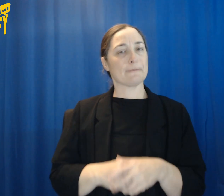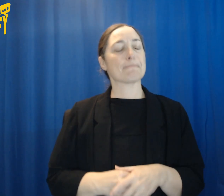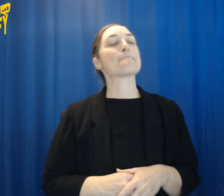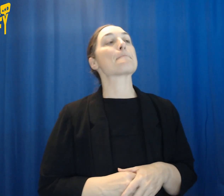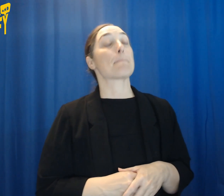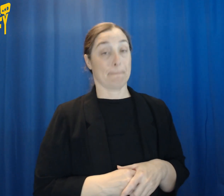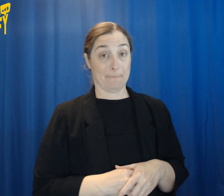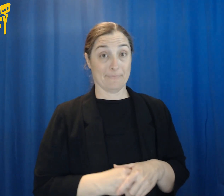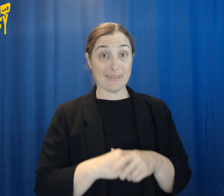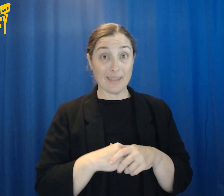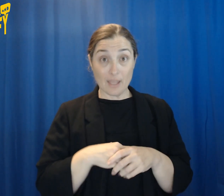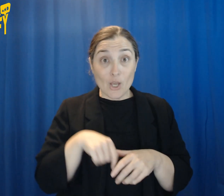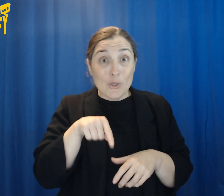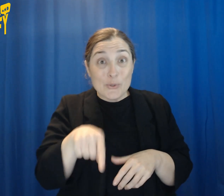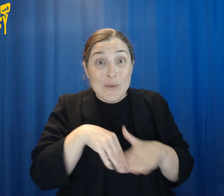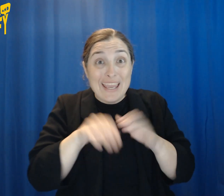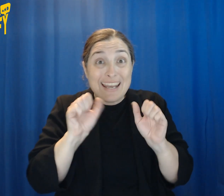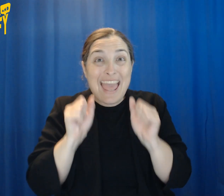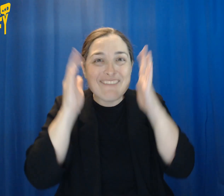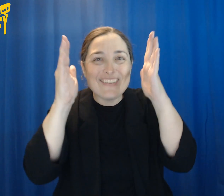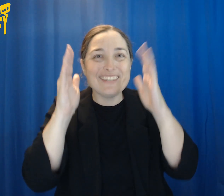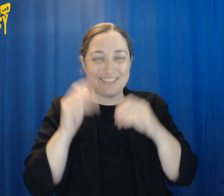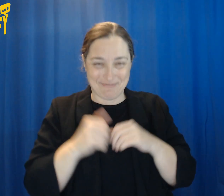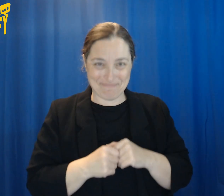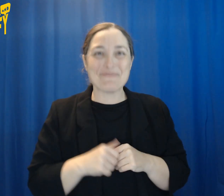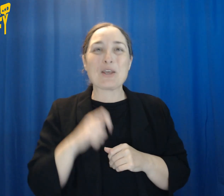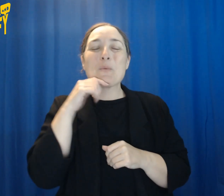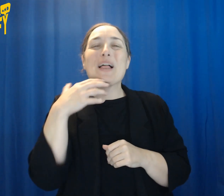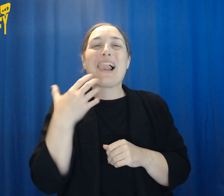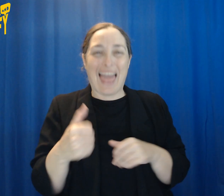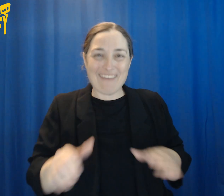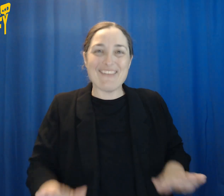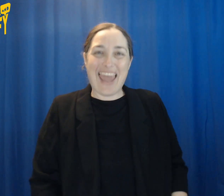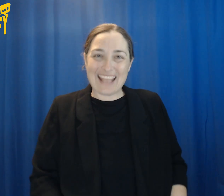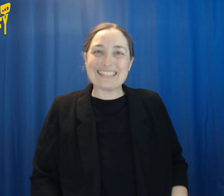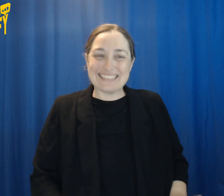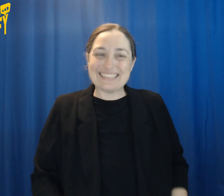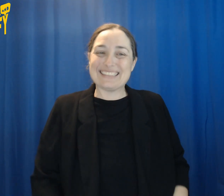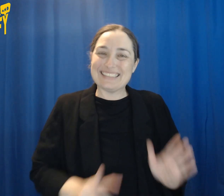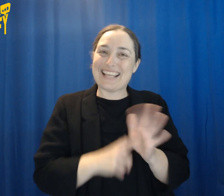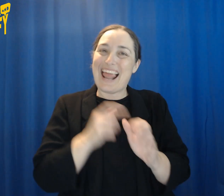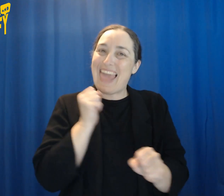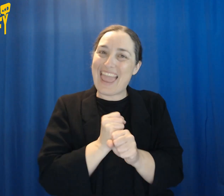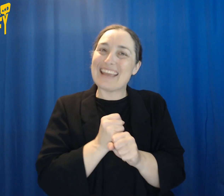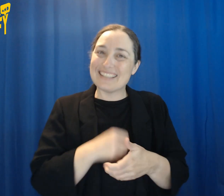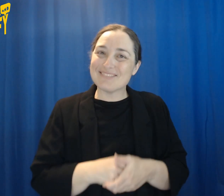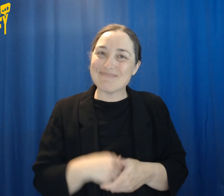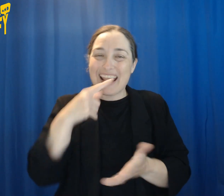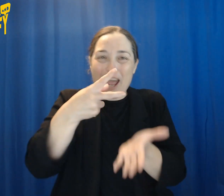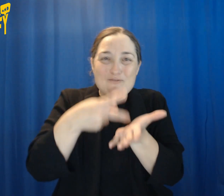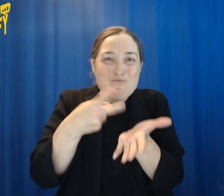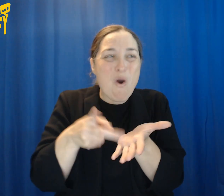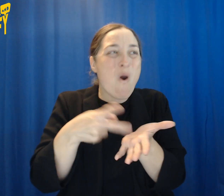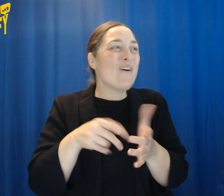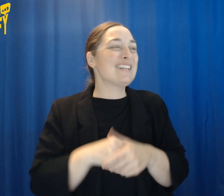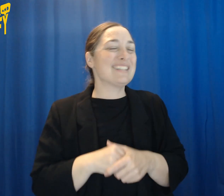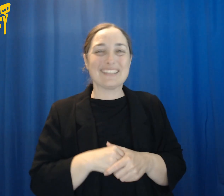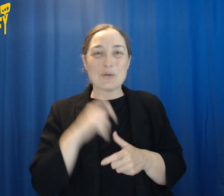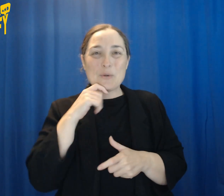heaven, Nick, you're going to have legs and you're going to be able to walk around and you're going to get a whole new proper body that